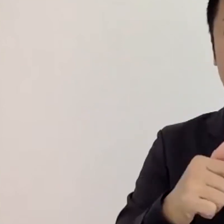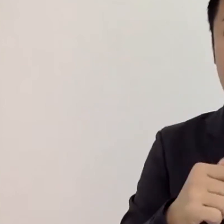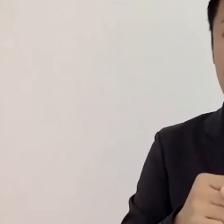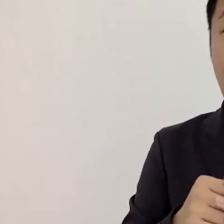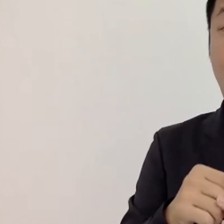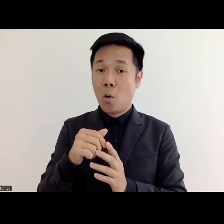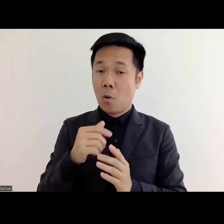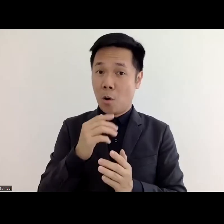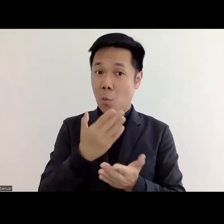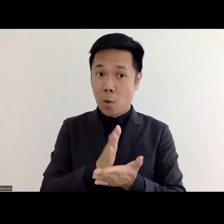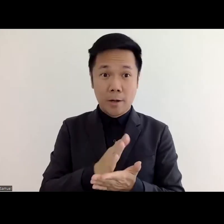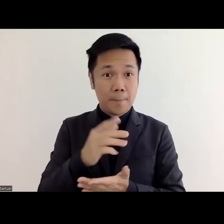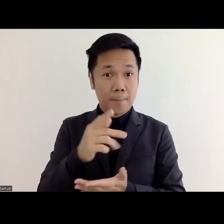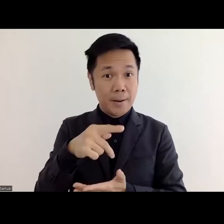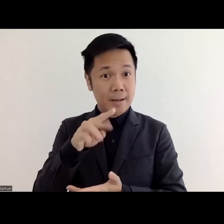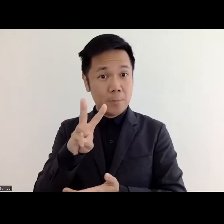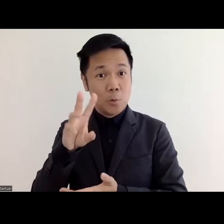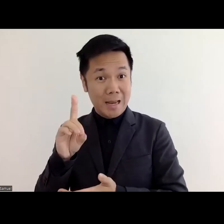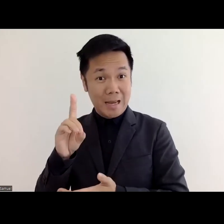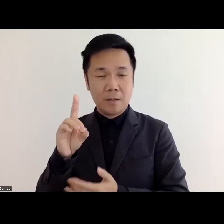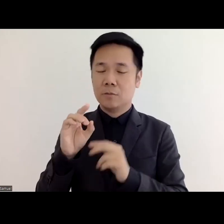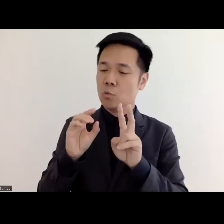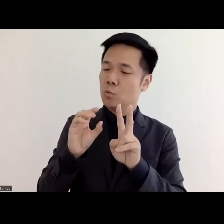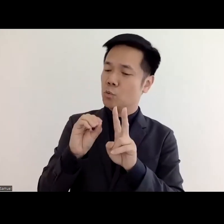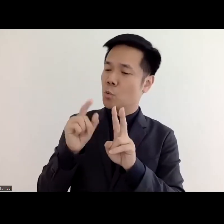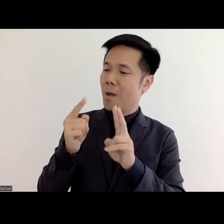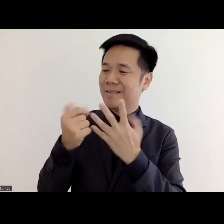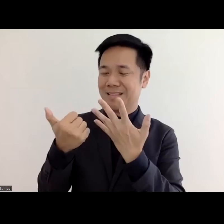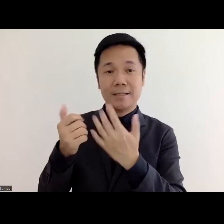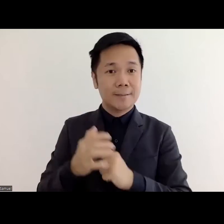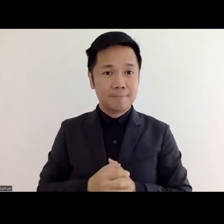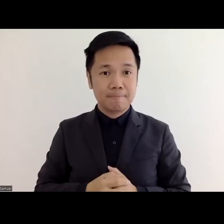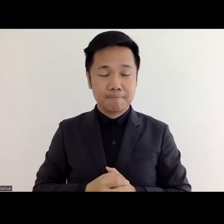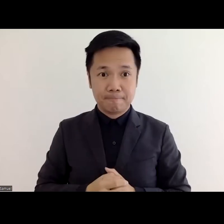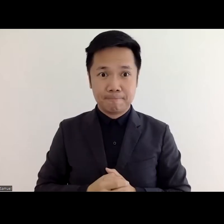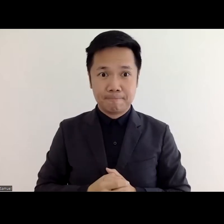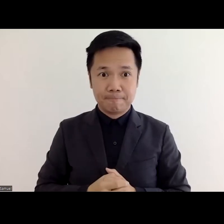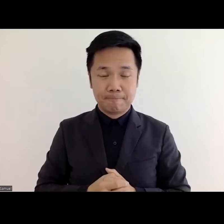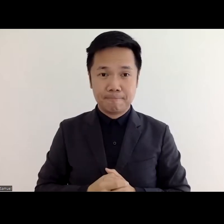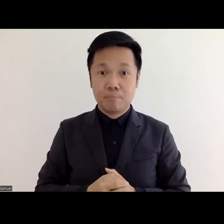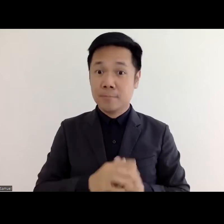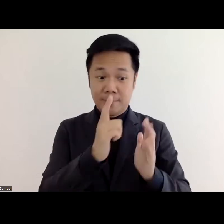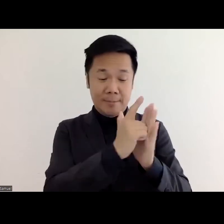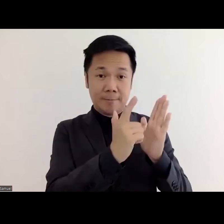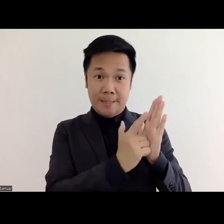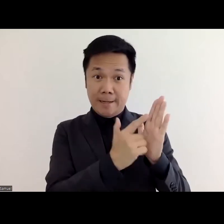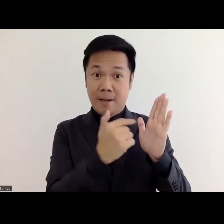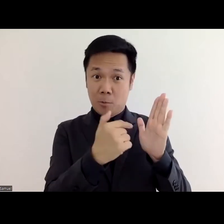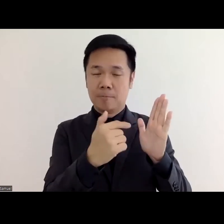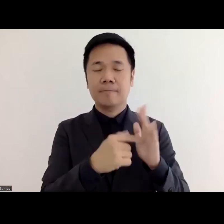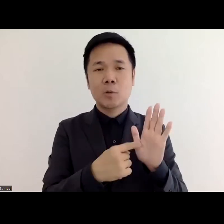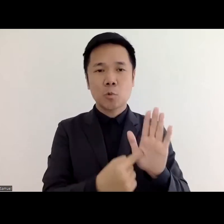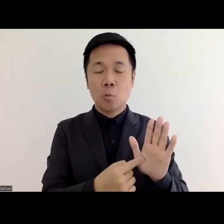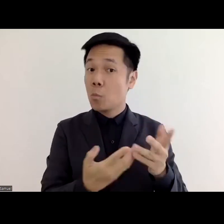Act 2016. Uh, in that, for the first time, the act highlights the fact that